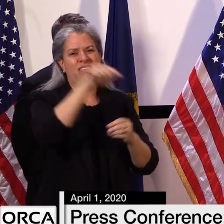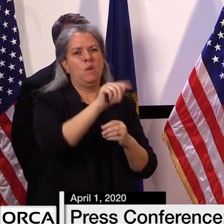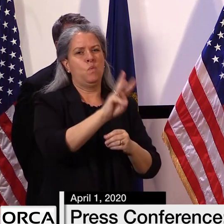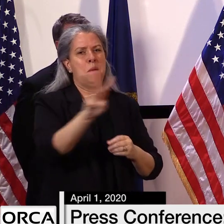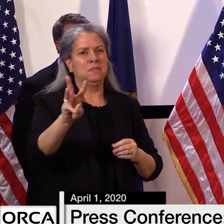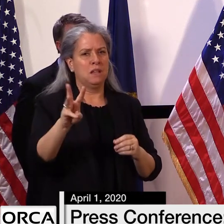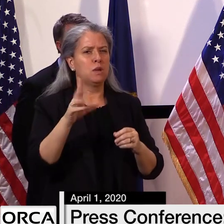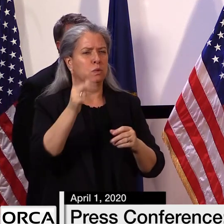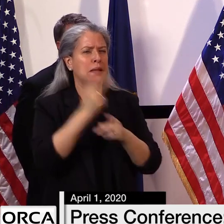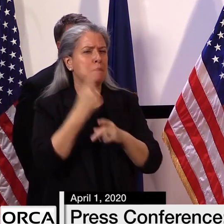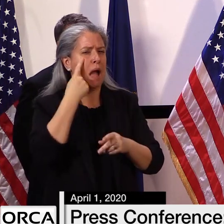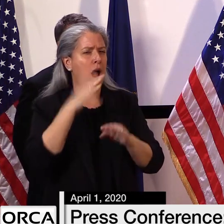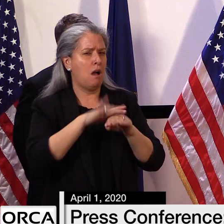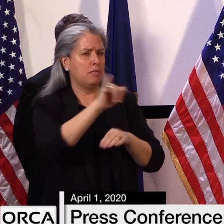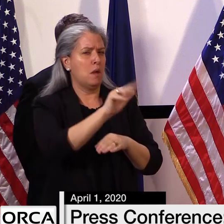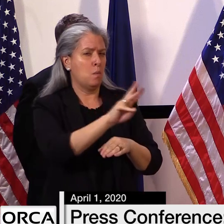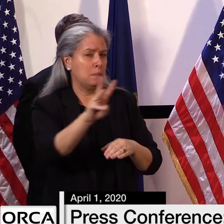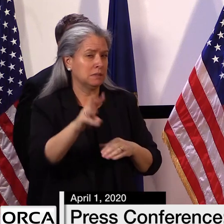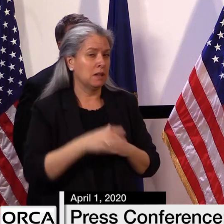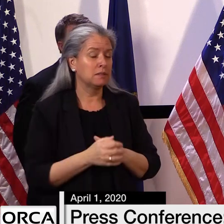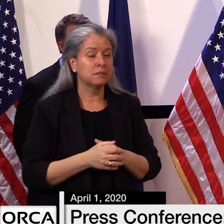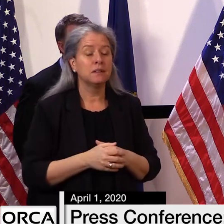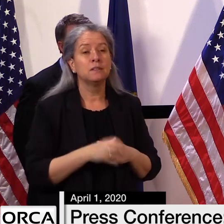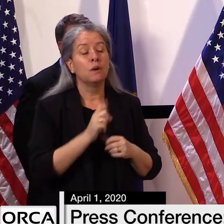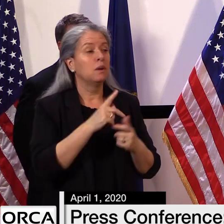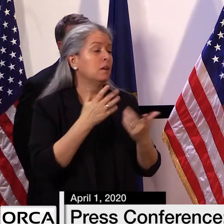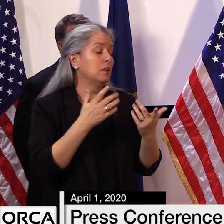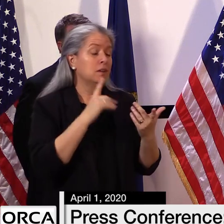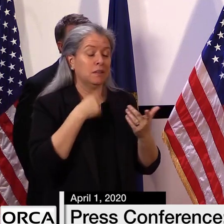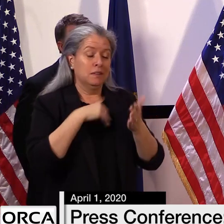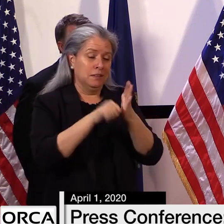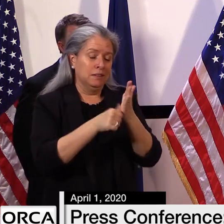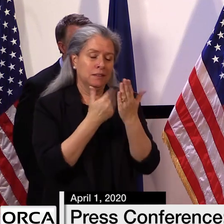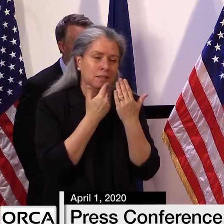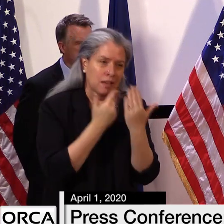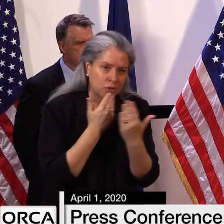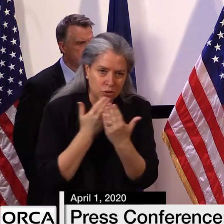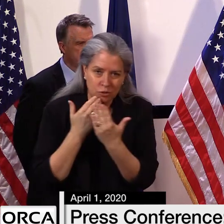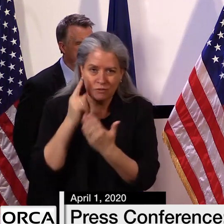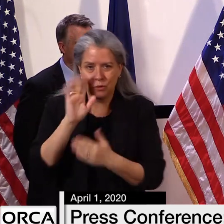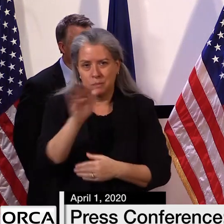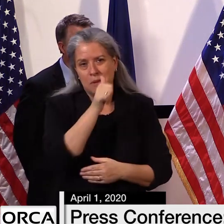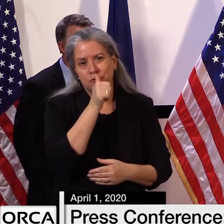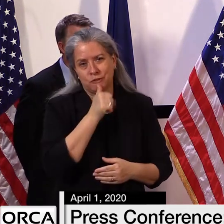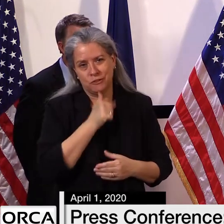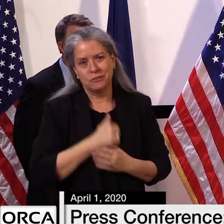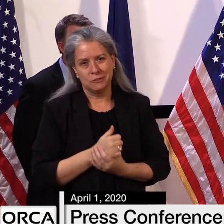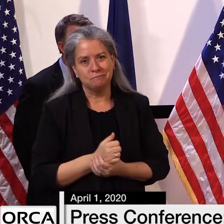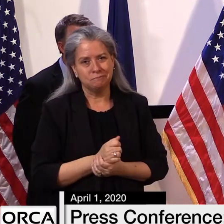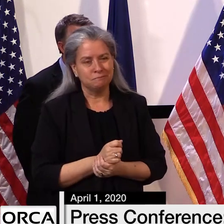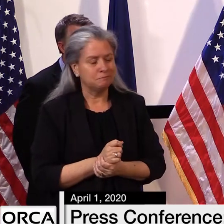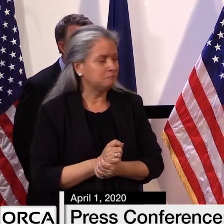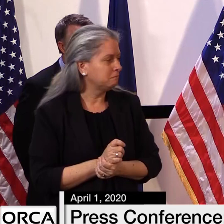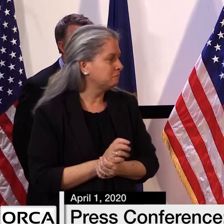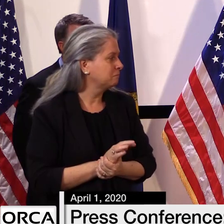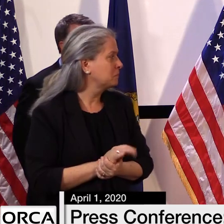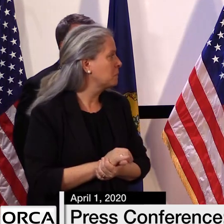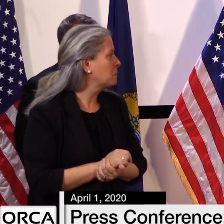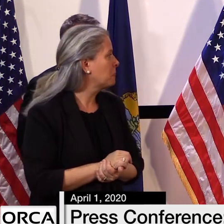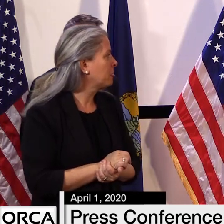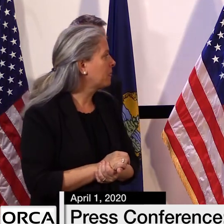congressman. But again, just want to thank everybody for their patience and support during this trying time. Thank you.